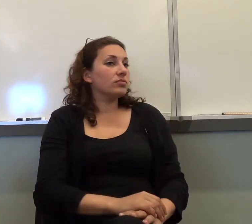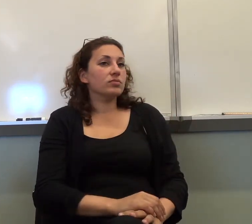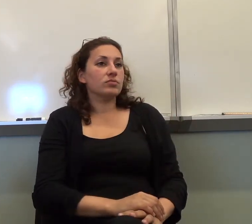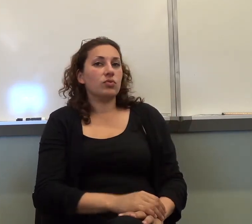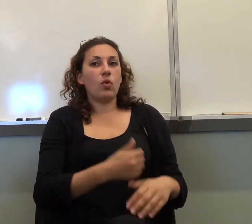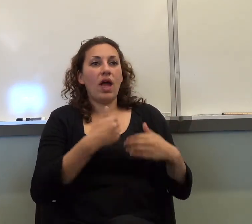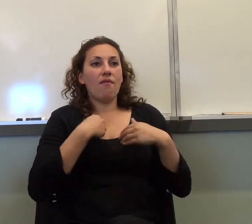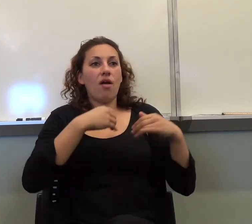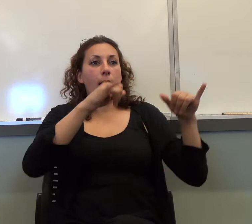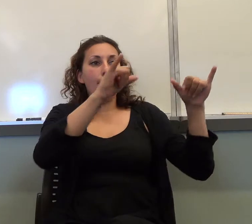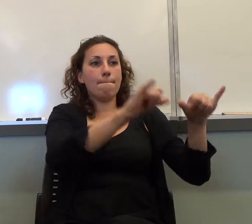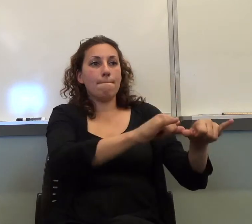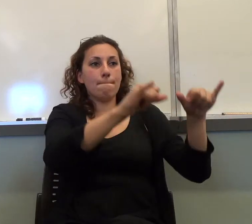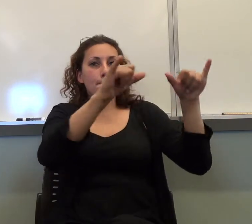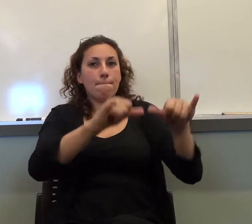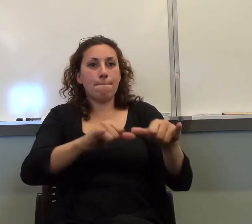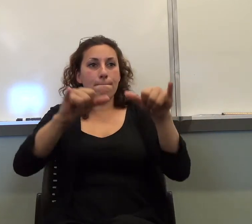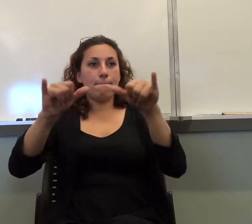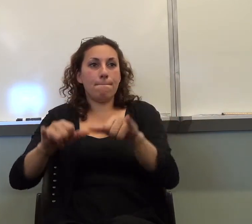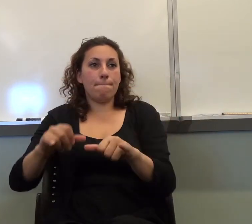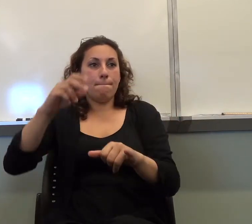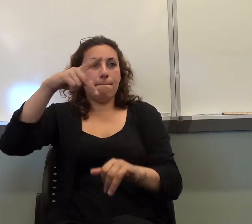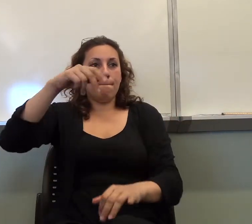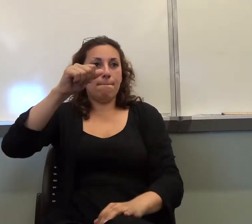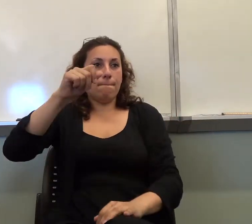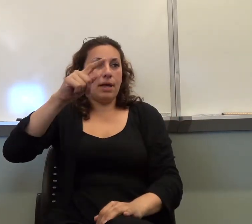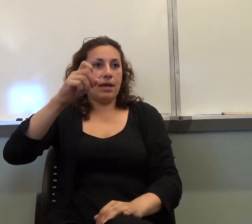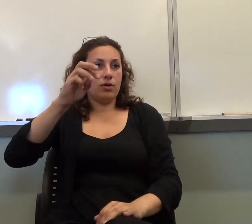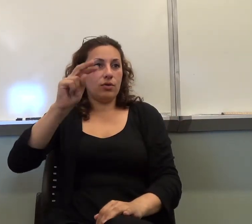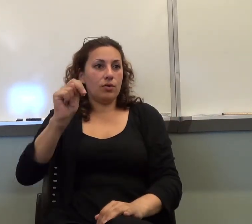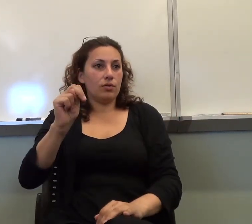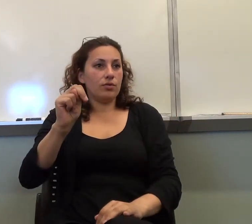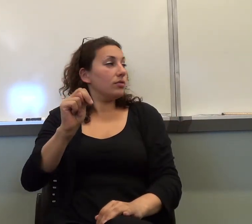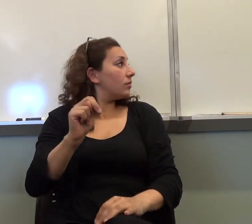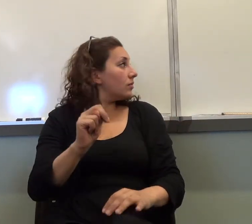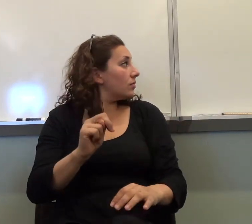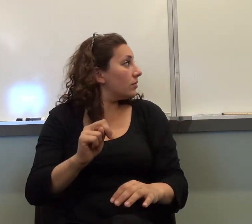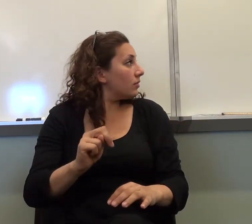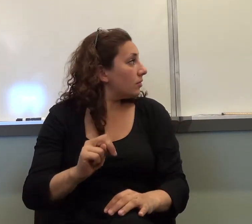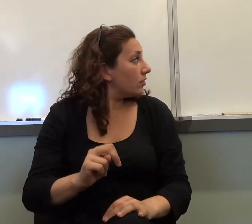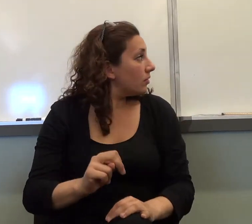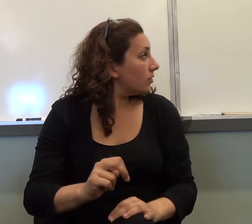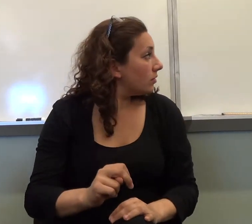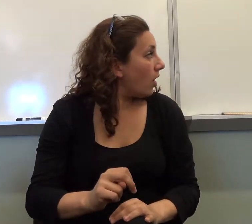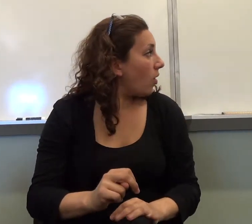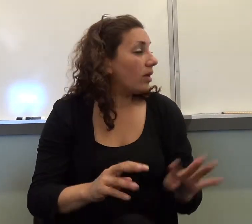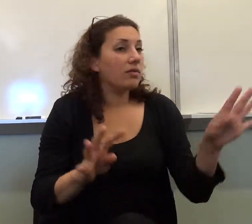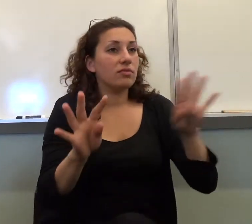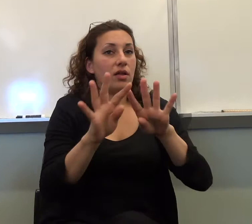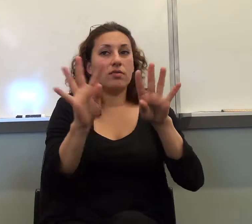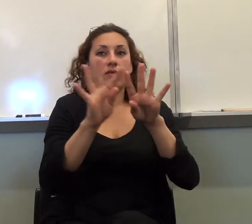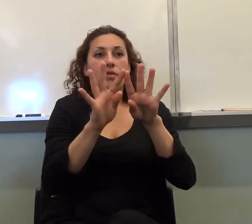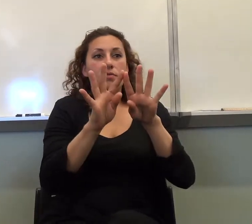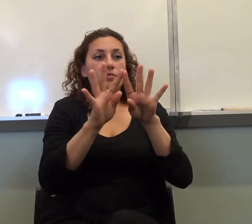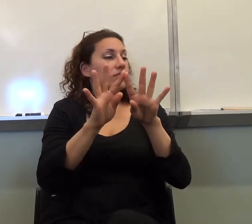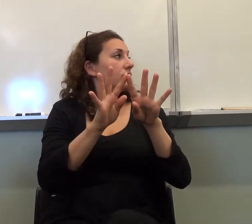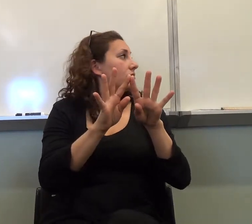forming here. These two multiplied together are positive. These two multiplied together are positive. And these